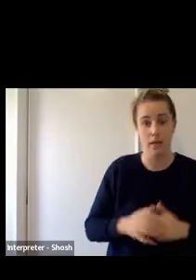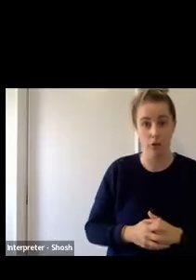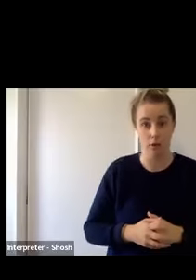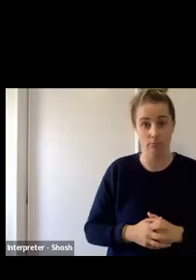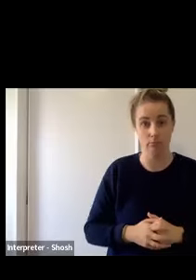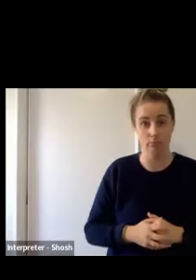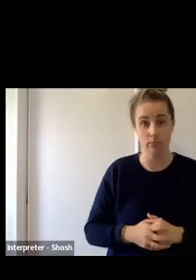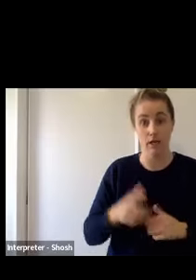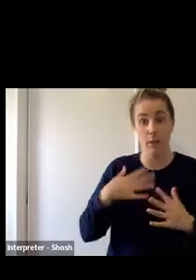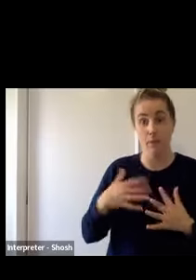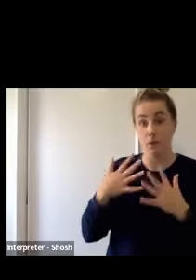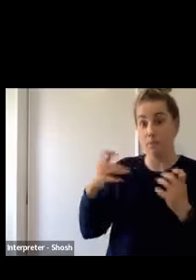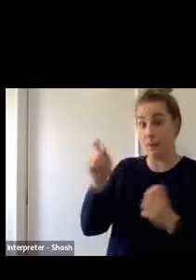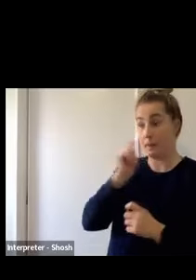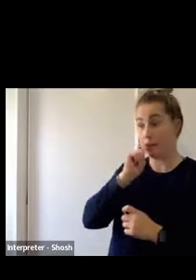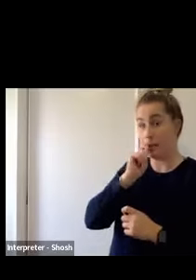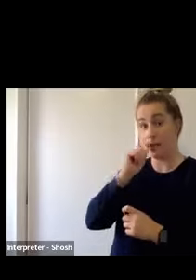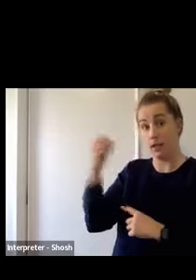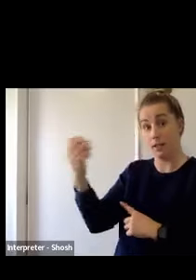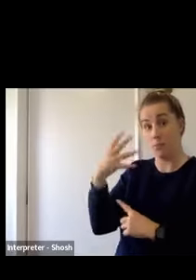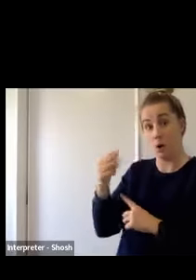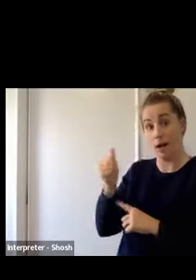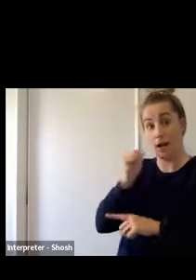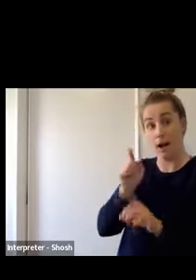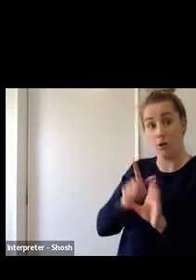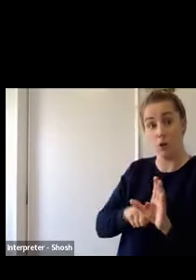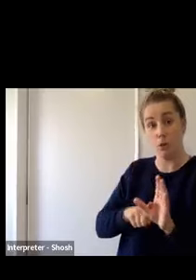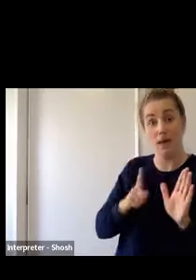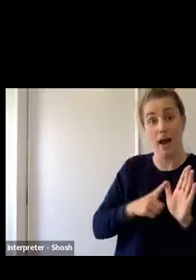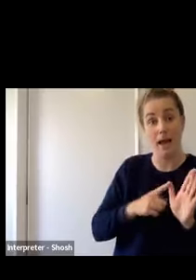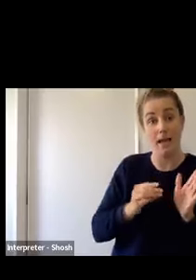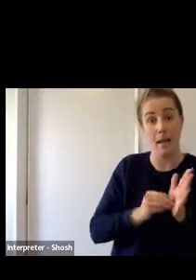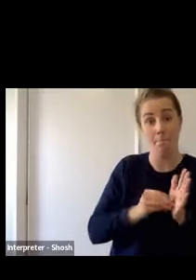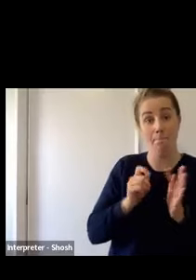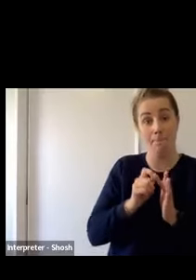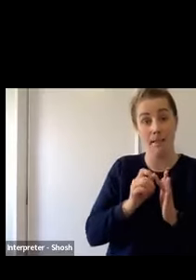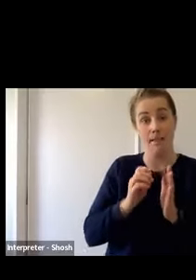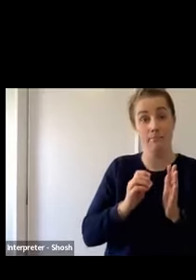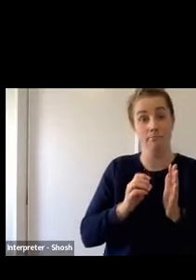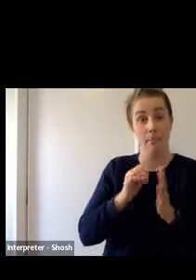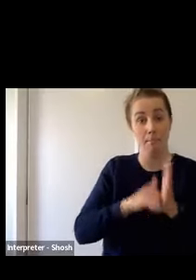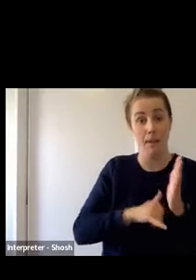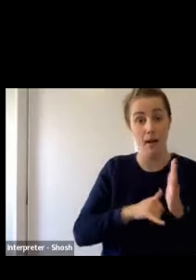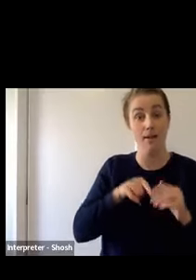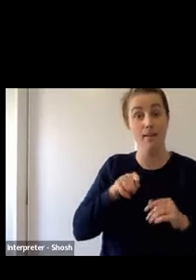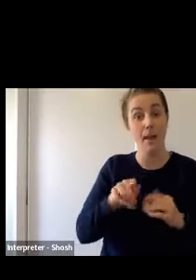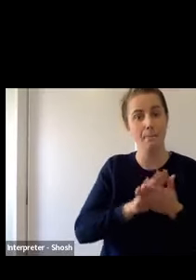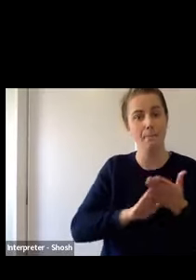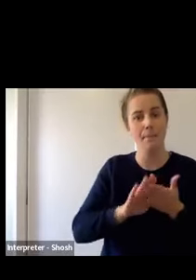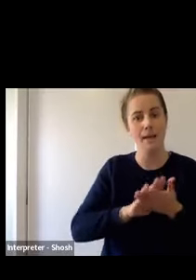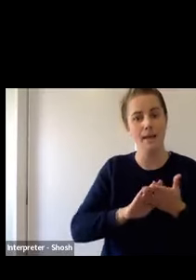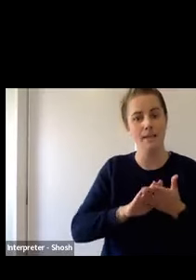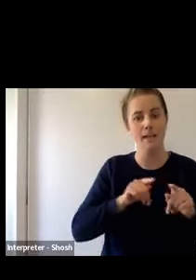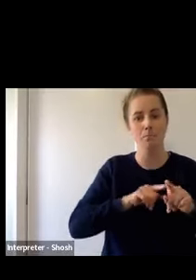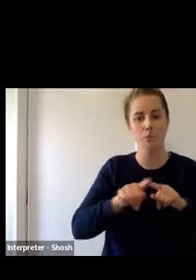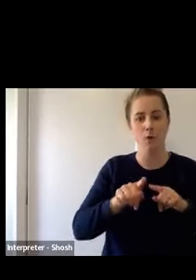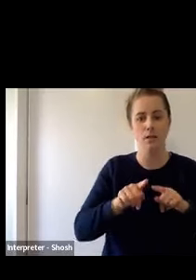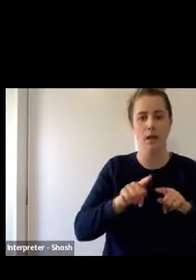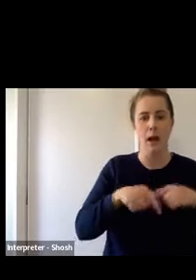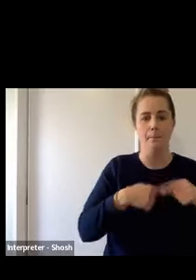public media generally came into the spotlight last year with the ANZ PM bill. For those that aren't across that, that's the merger of RNZ,